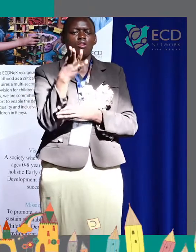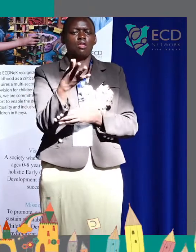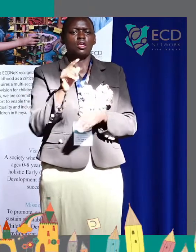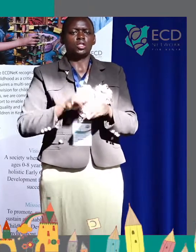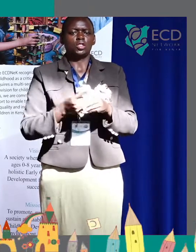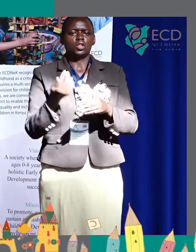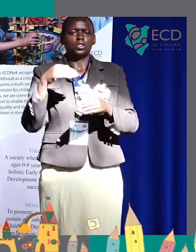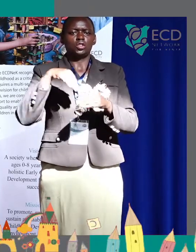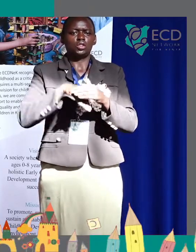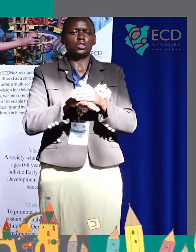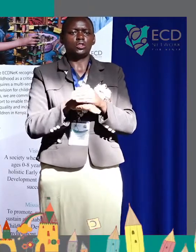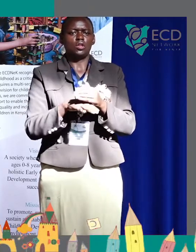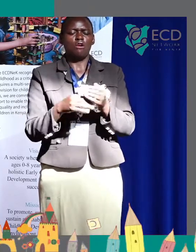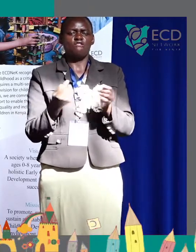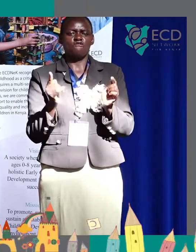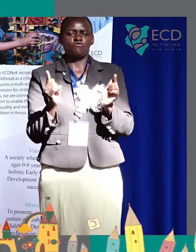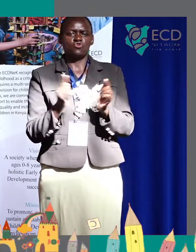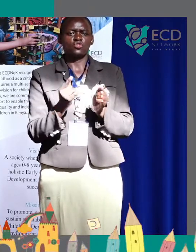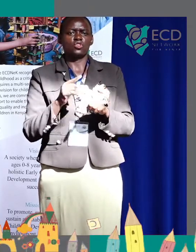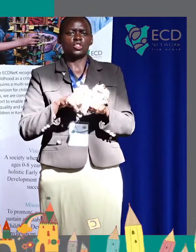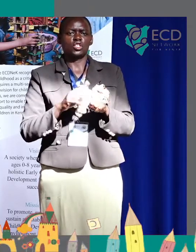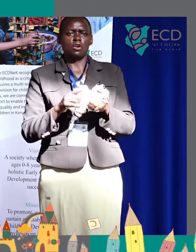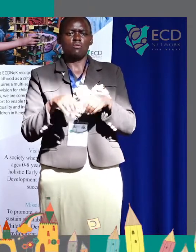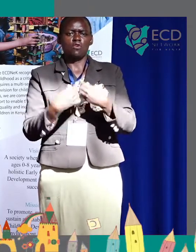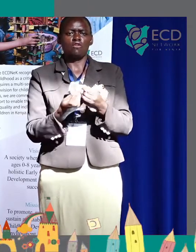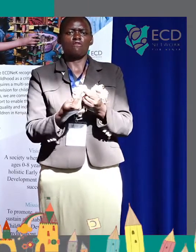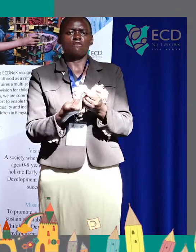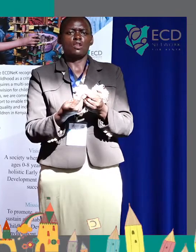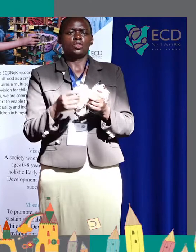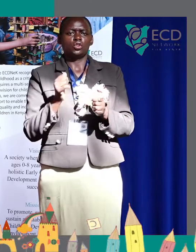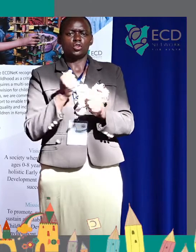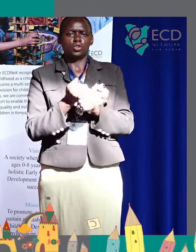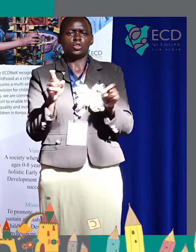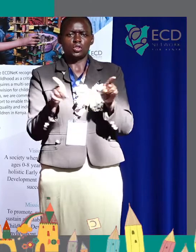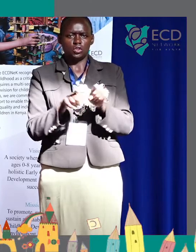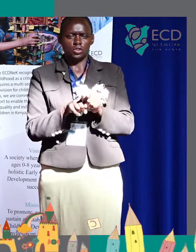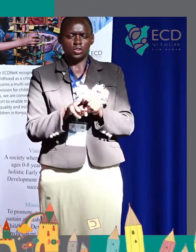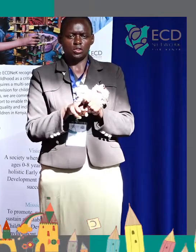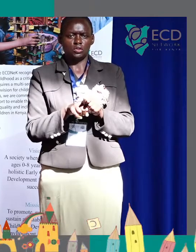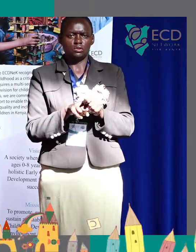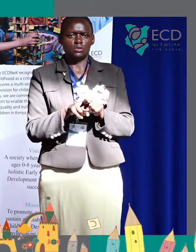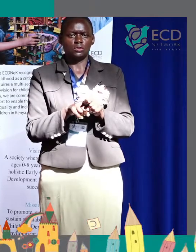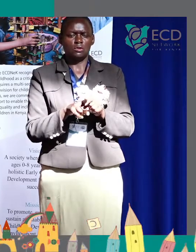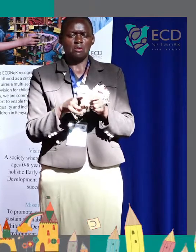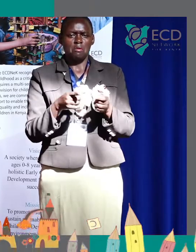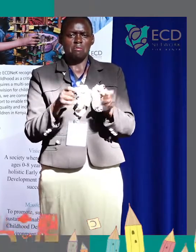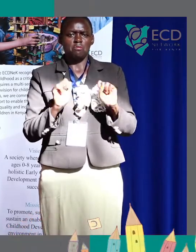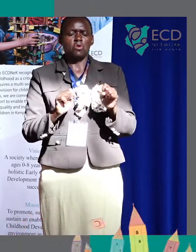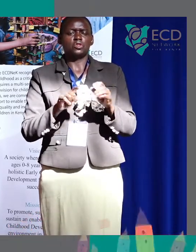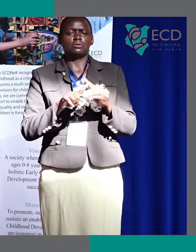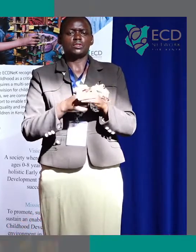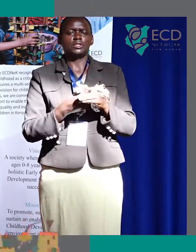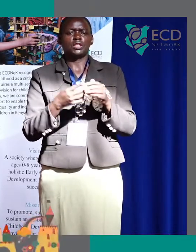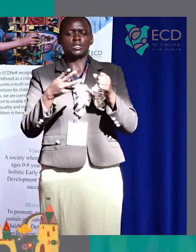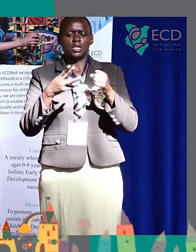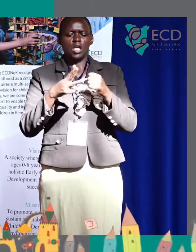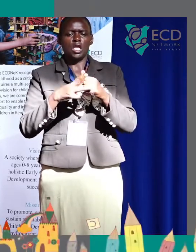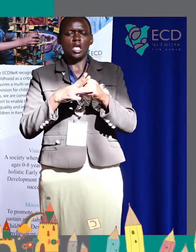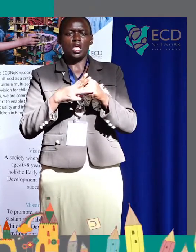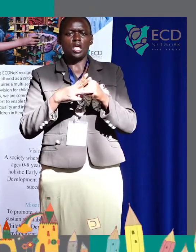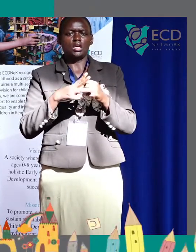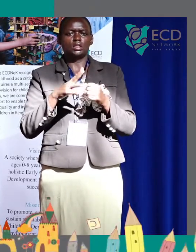walk in, the initial few minutes we have given you to do that. We were meant to have started at 8:35, to be done